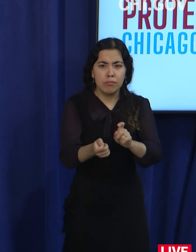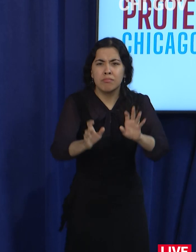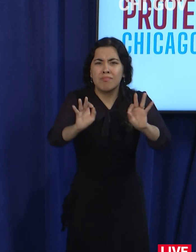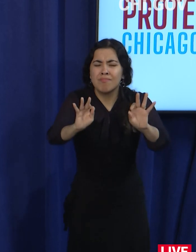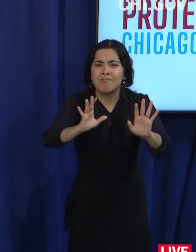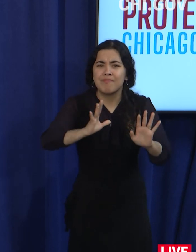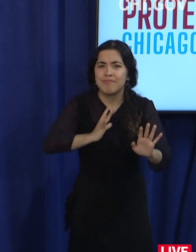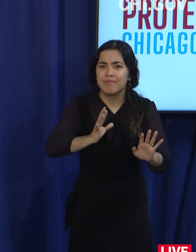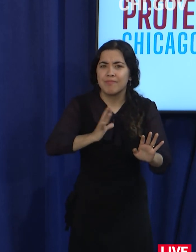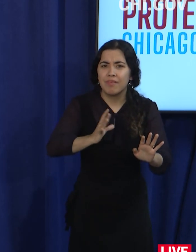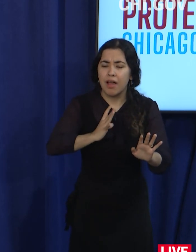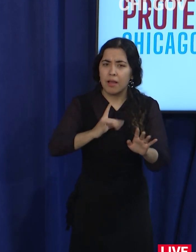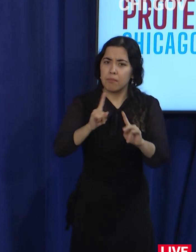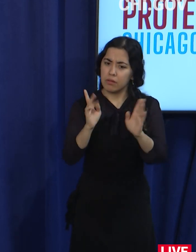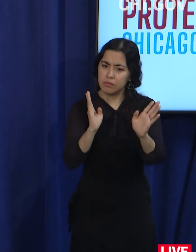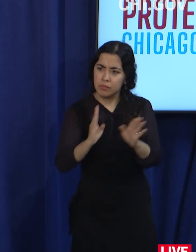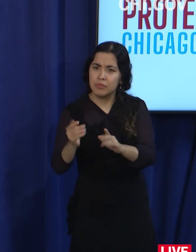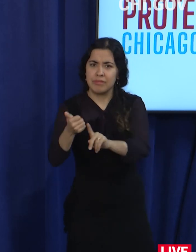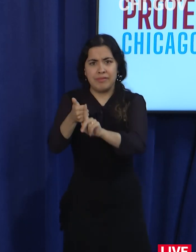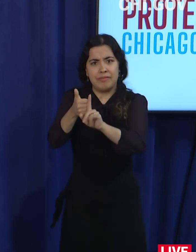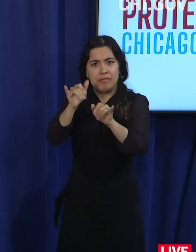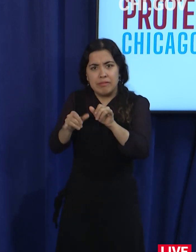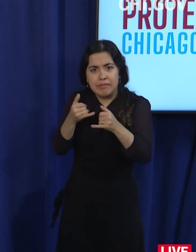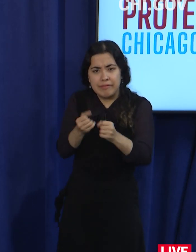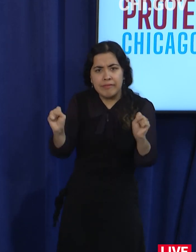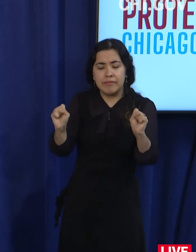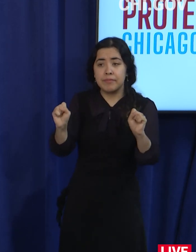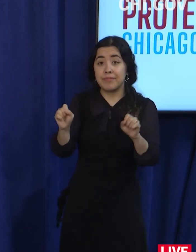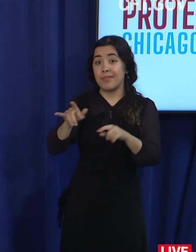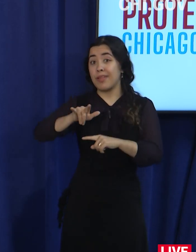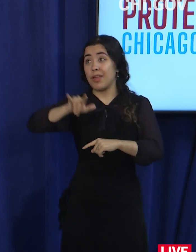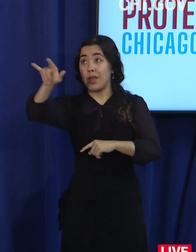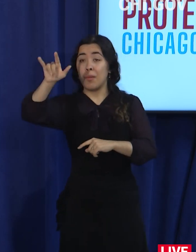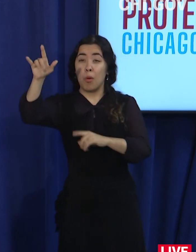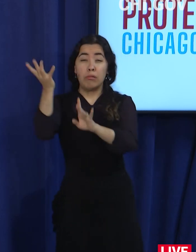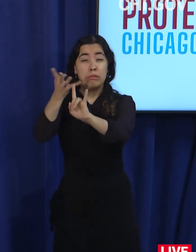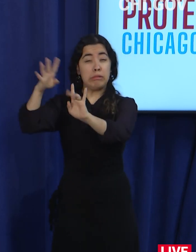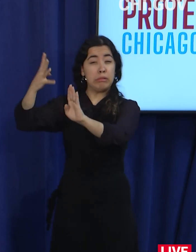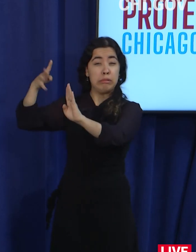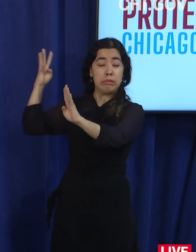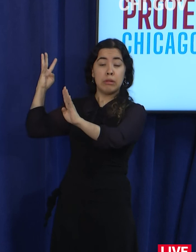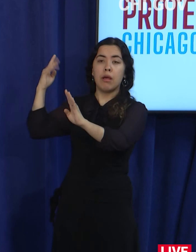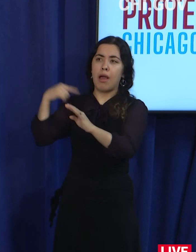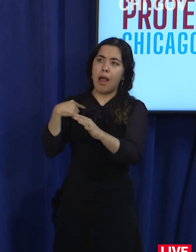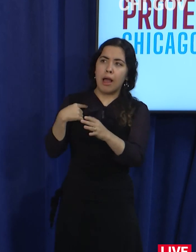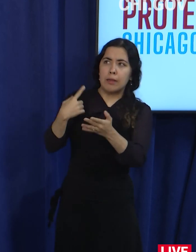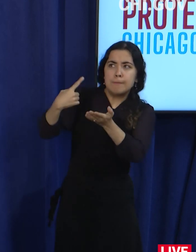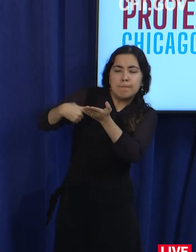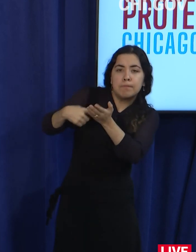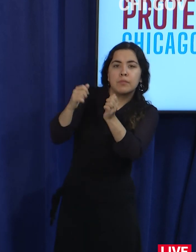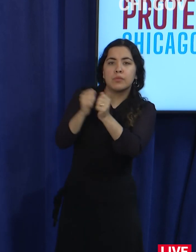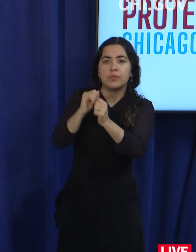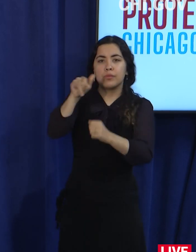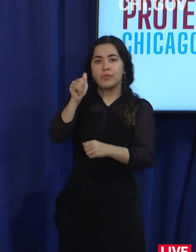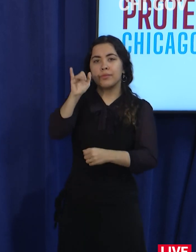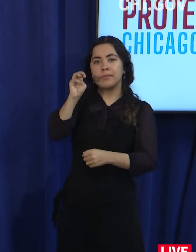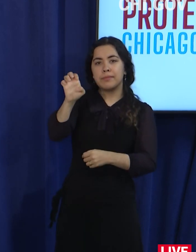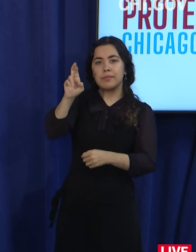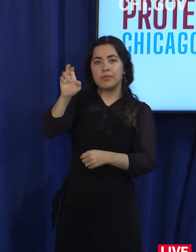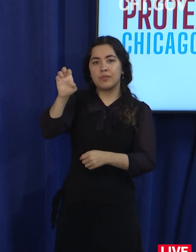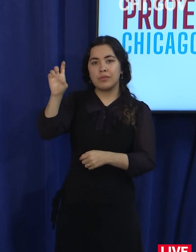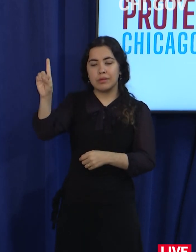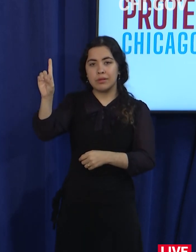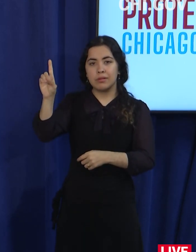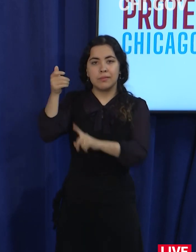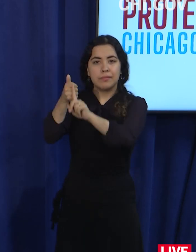airport, now I will say that having spent some time talking to Jamie Reed, the Commissioner of Aviation, there was kind of a rush